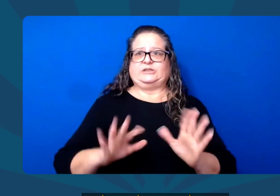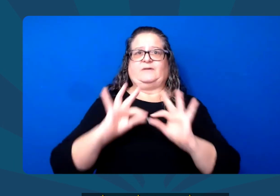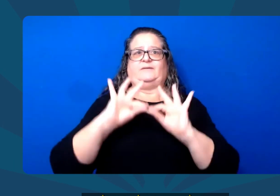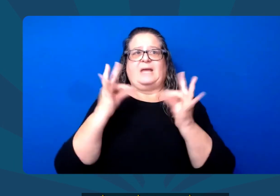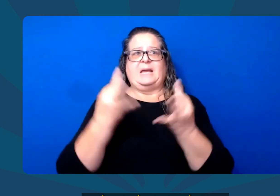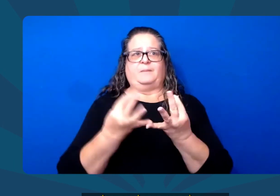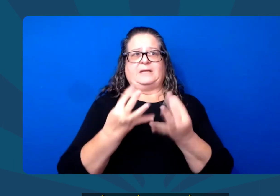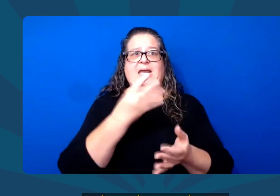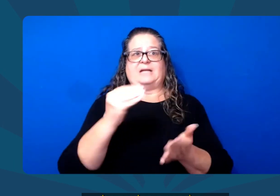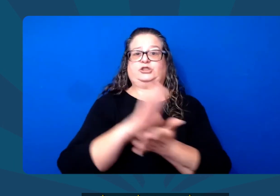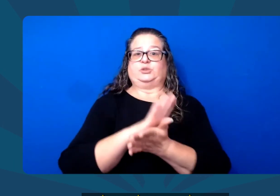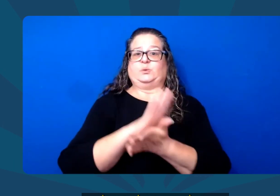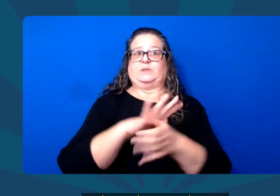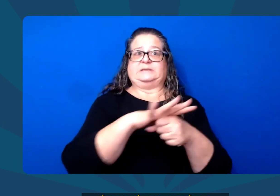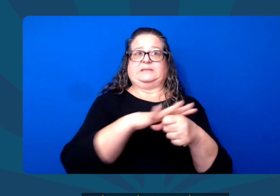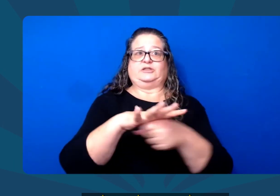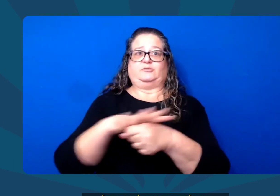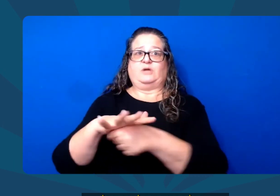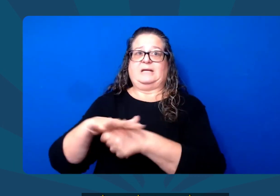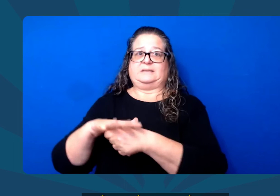families, and school districts.